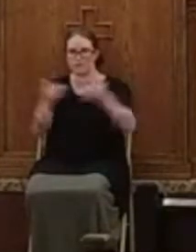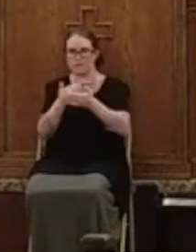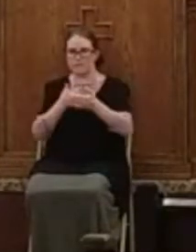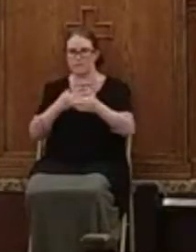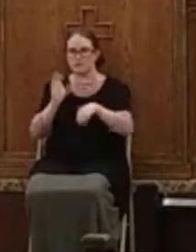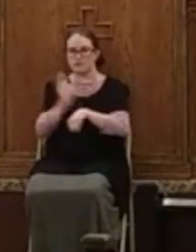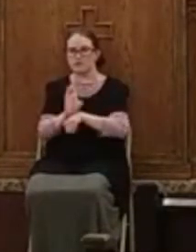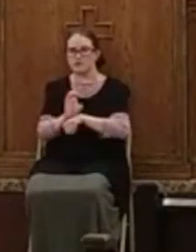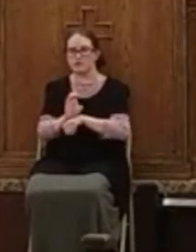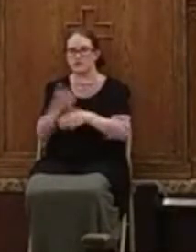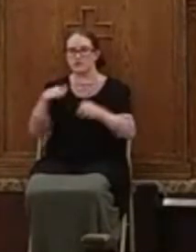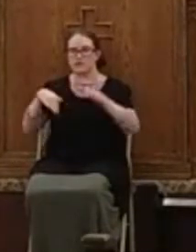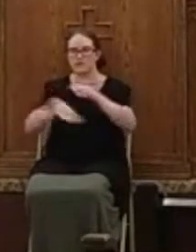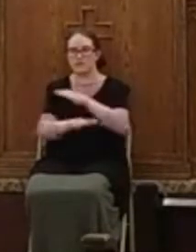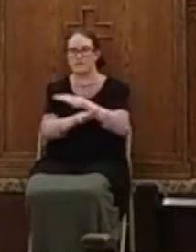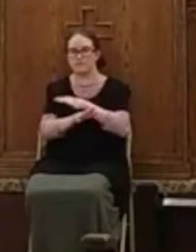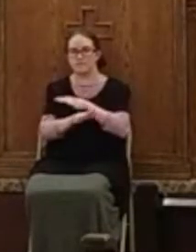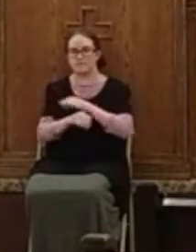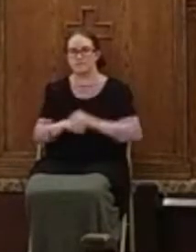Access.